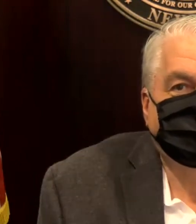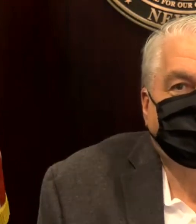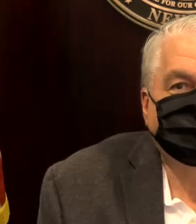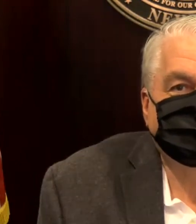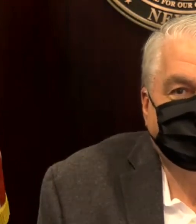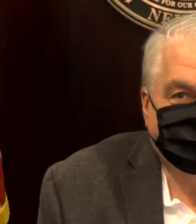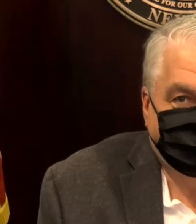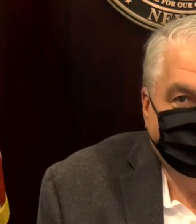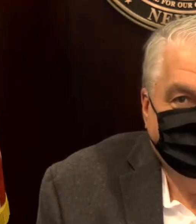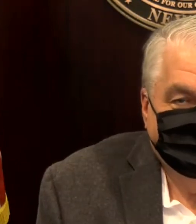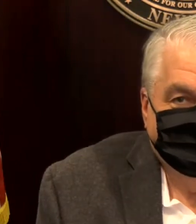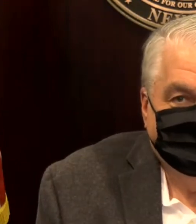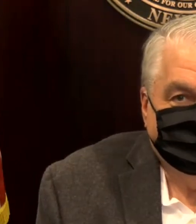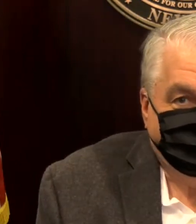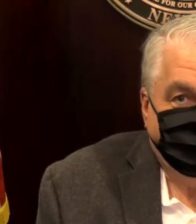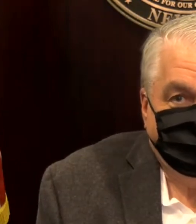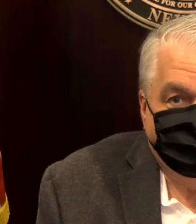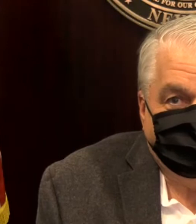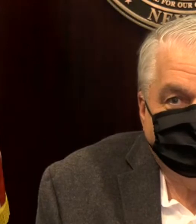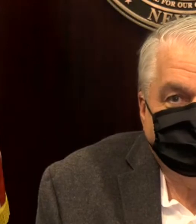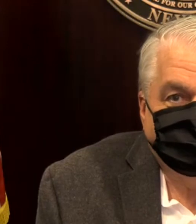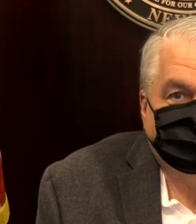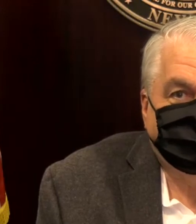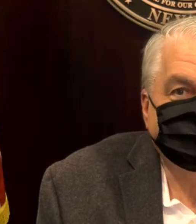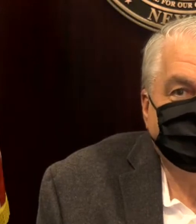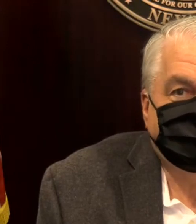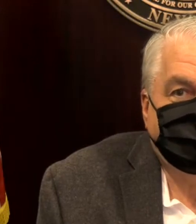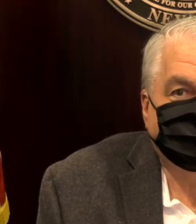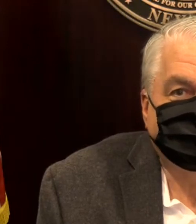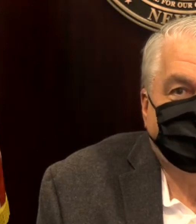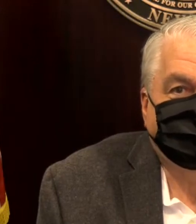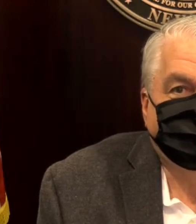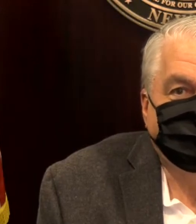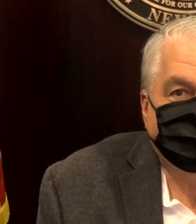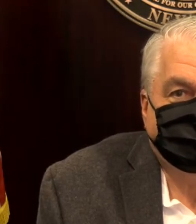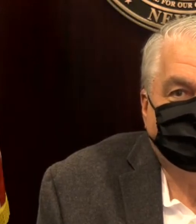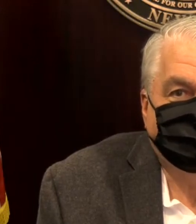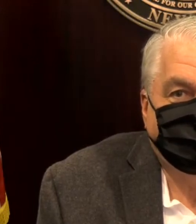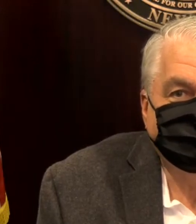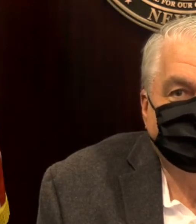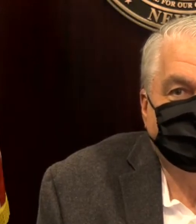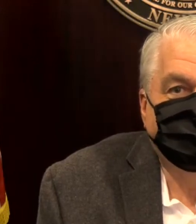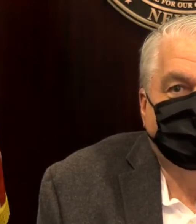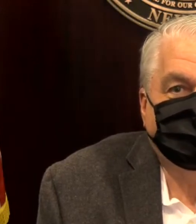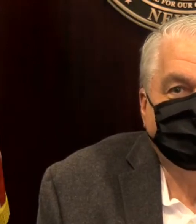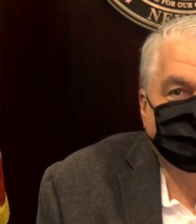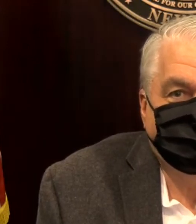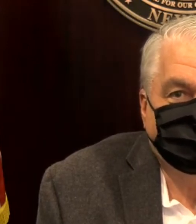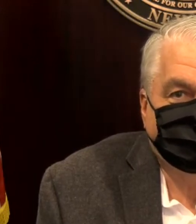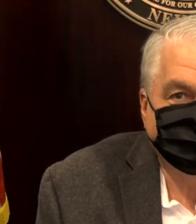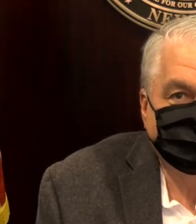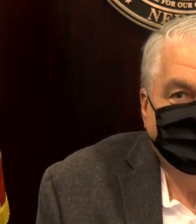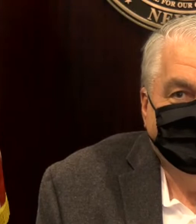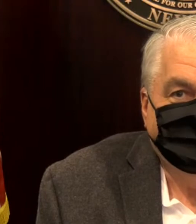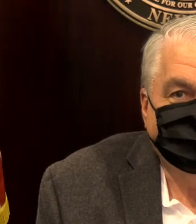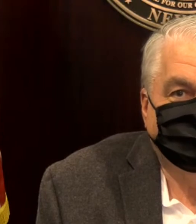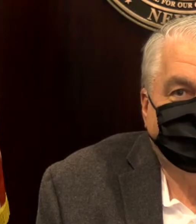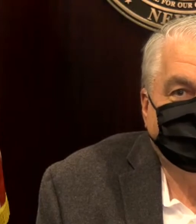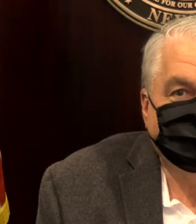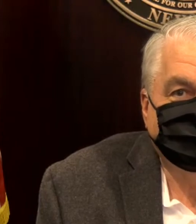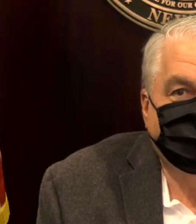the President on Sunday. Like many Nevadans, I was glad to see Congress finally reach a compromise to bring more aid to Americans